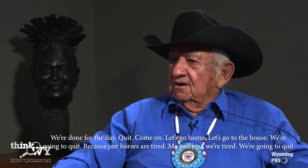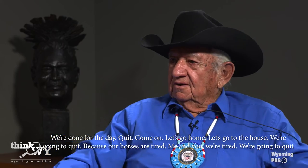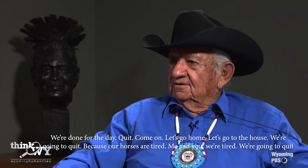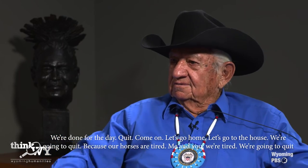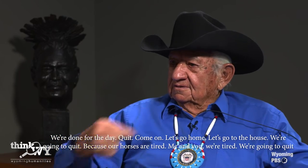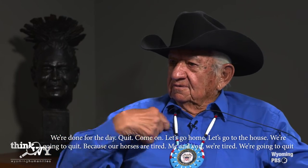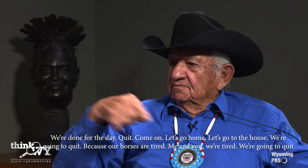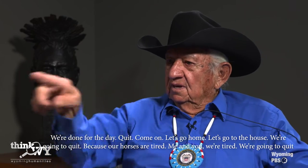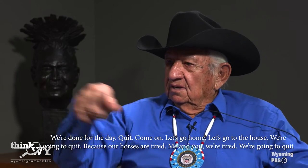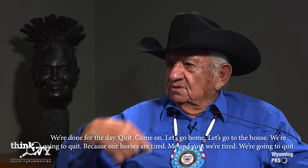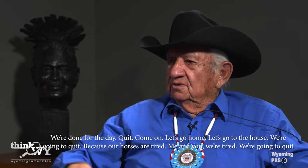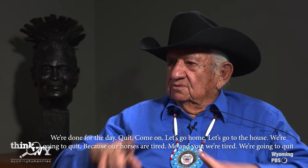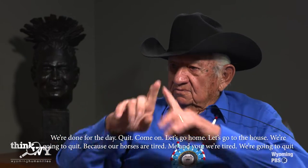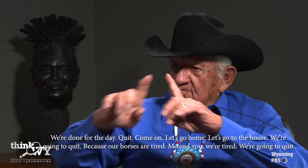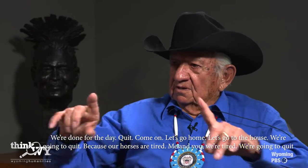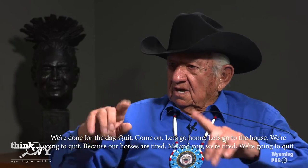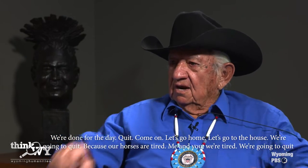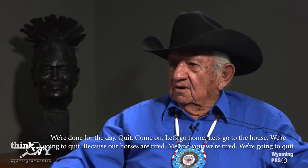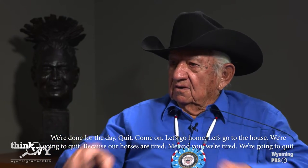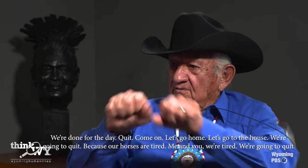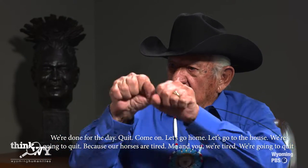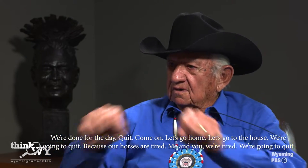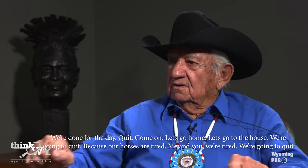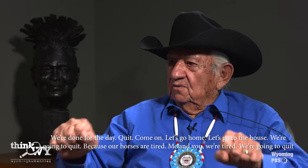tired, me and you, we're tired, we're gonna quit.